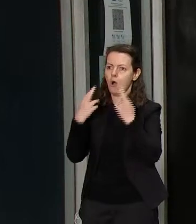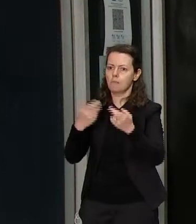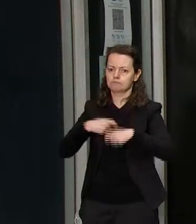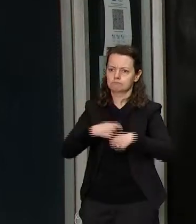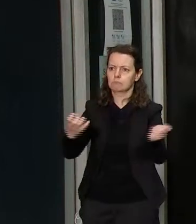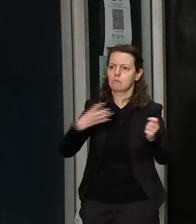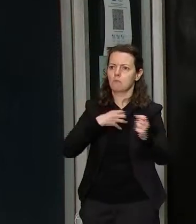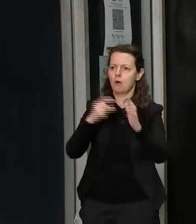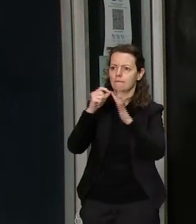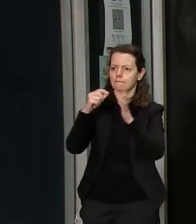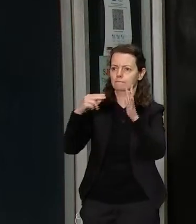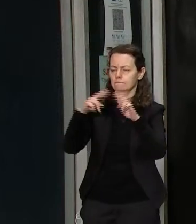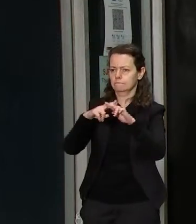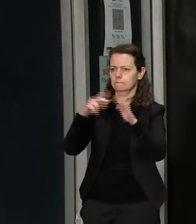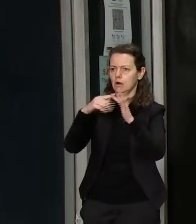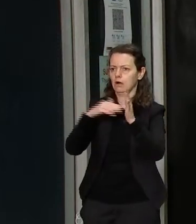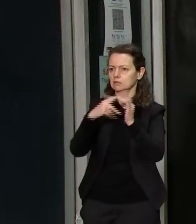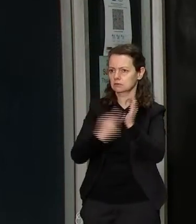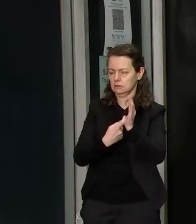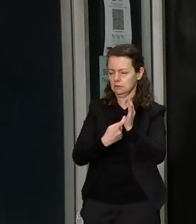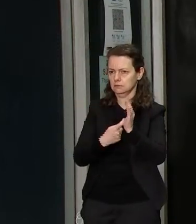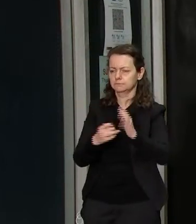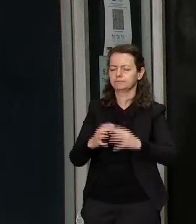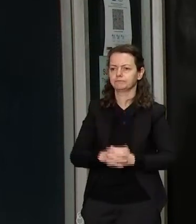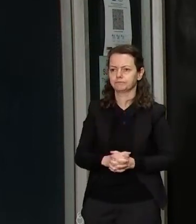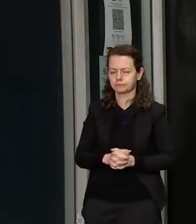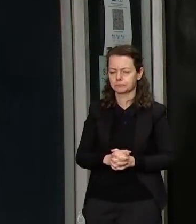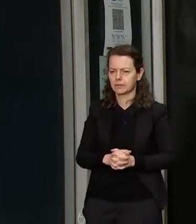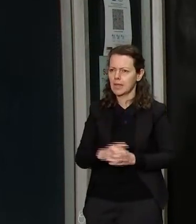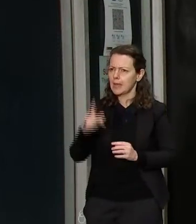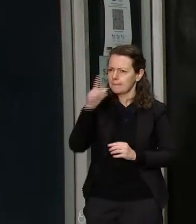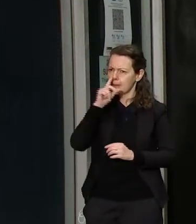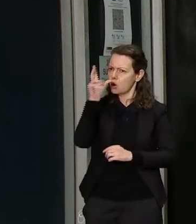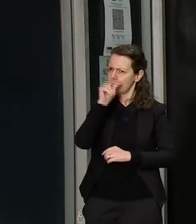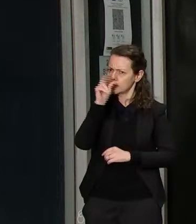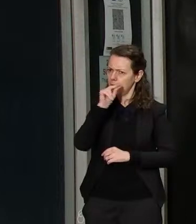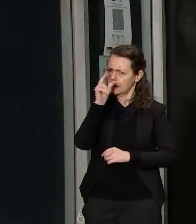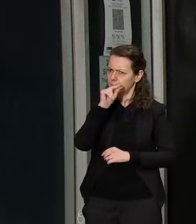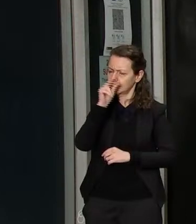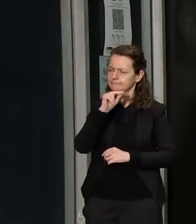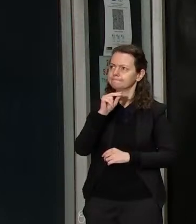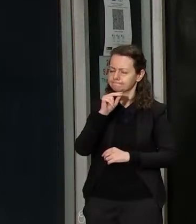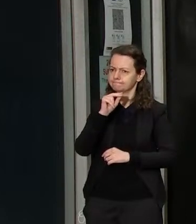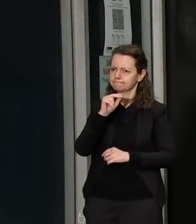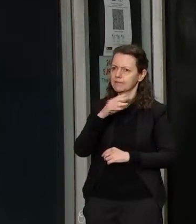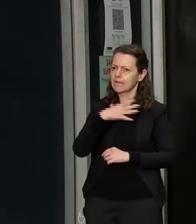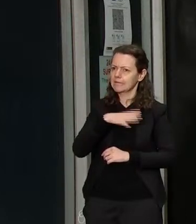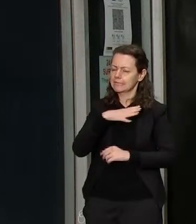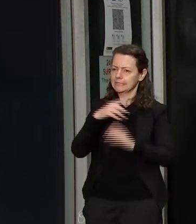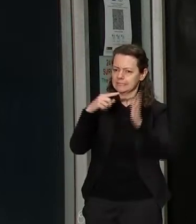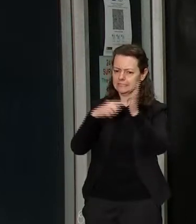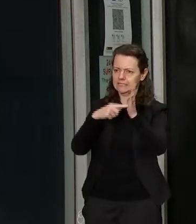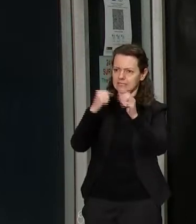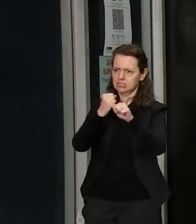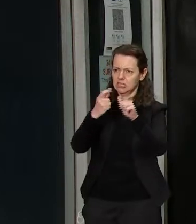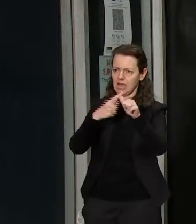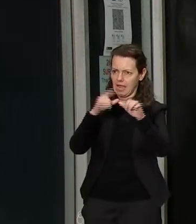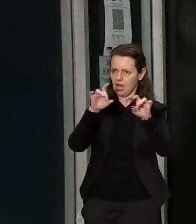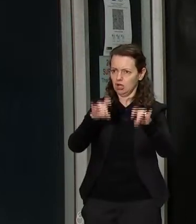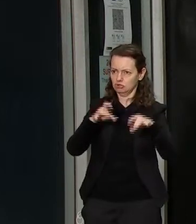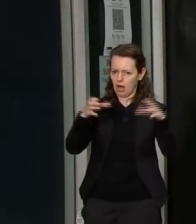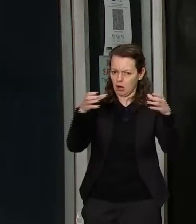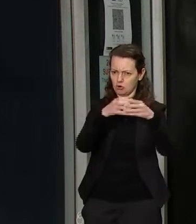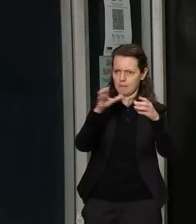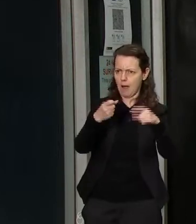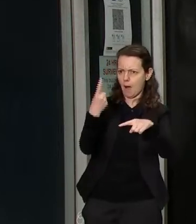HPPC discussion. In terms of the youngest age group, you need a vaccine that's approved through the TGA in Australia for